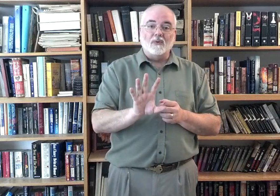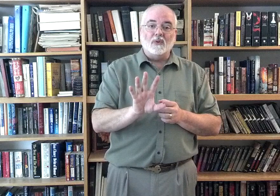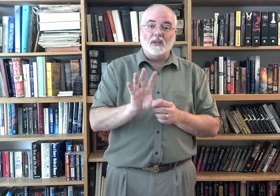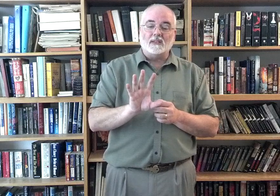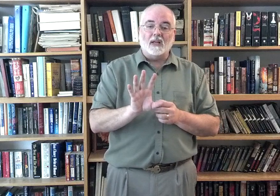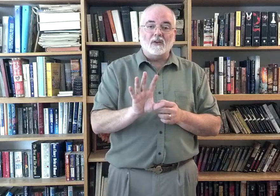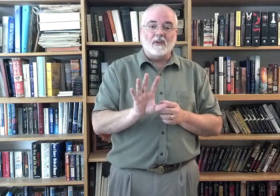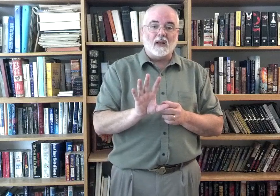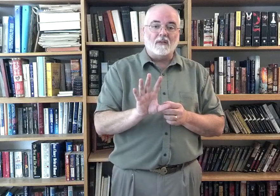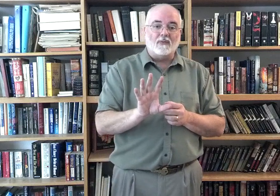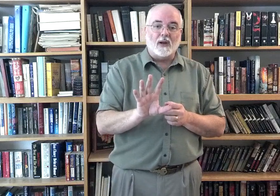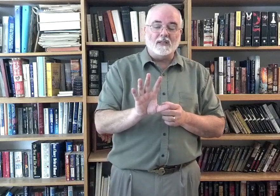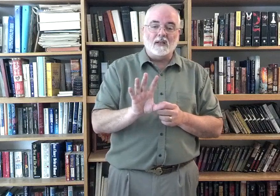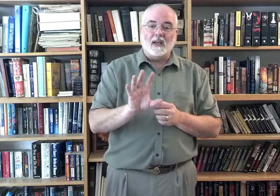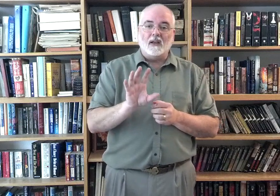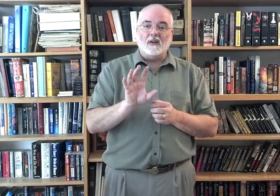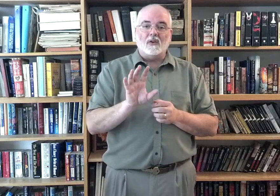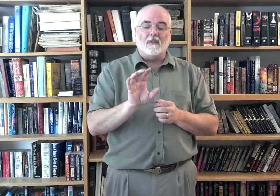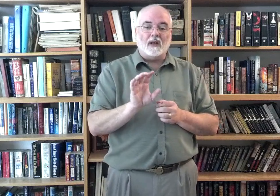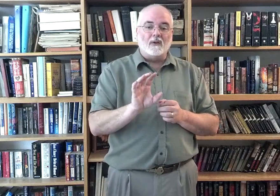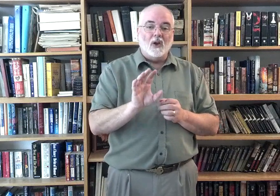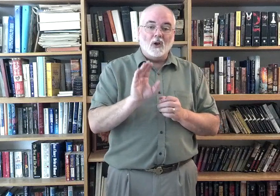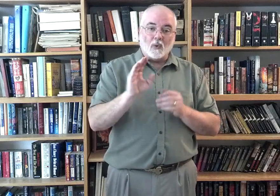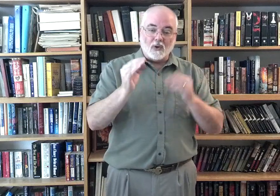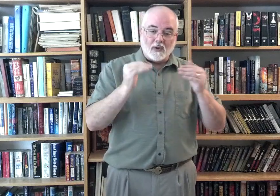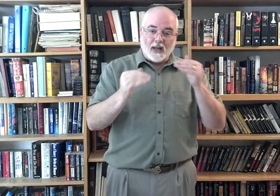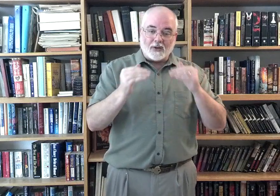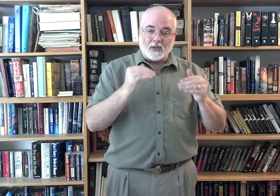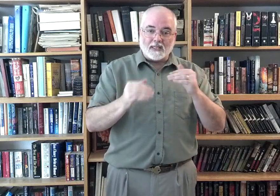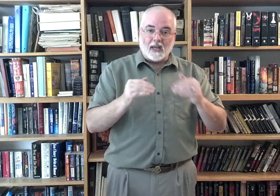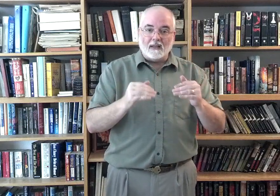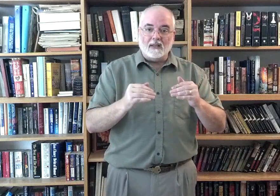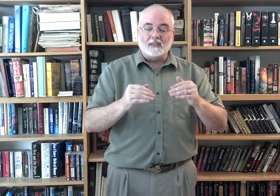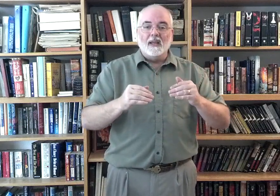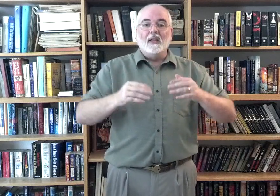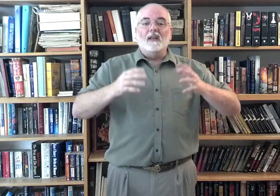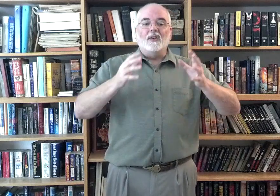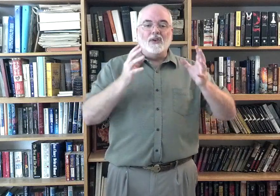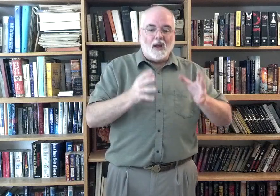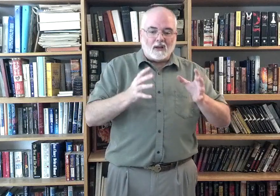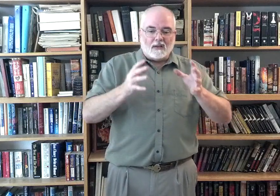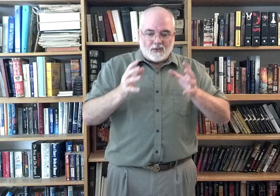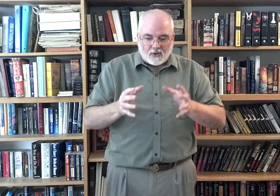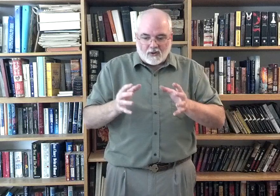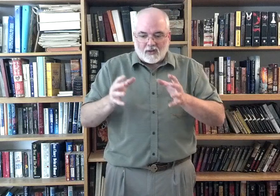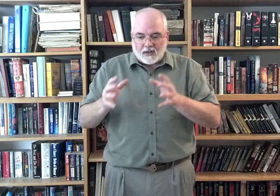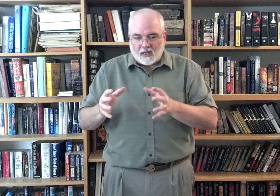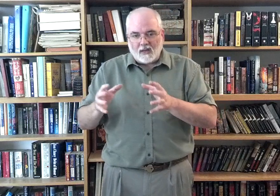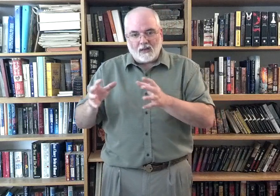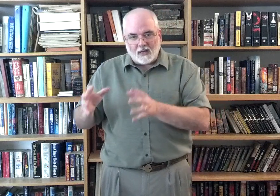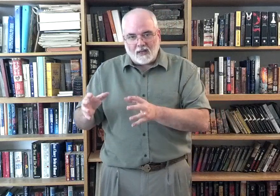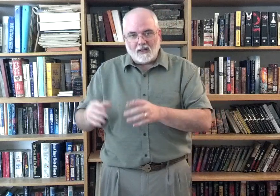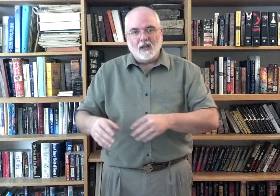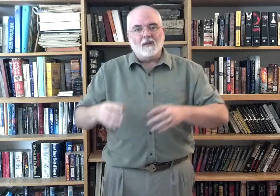this, and you've gotten the phrasing down, and you've gotten where you can actually sign this, not jerkily,